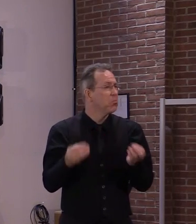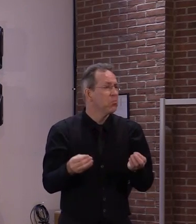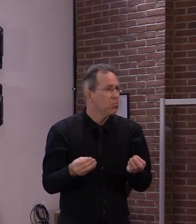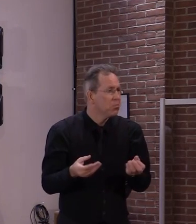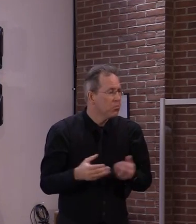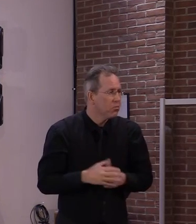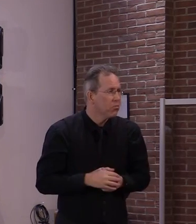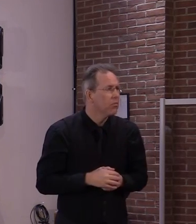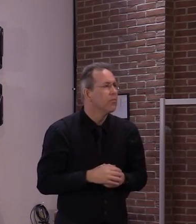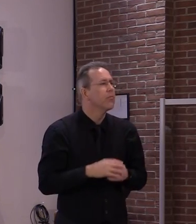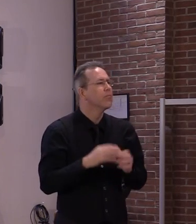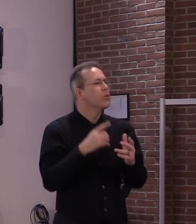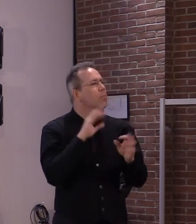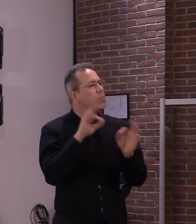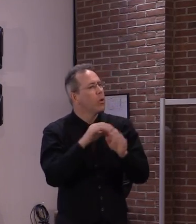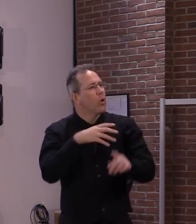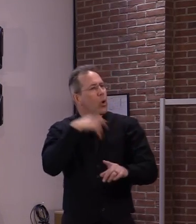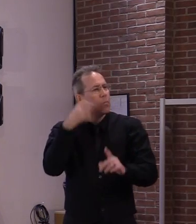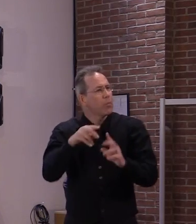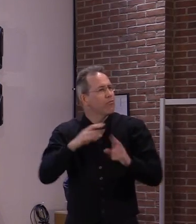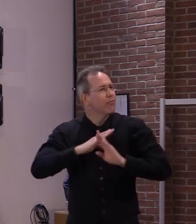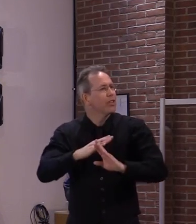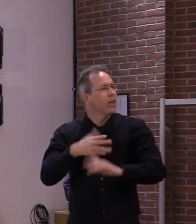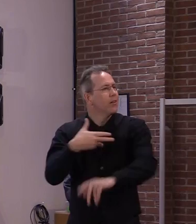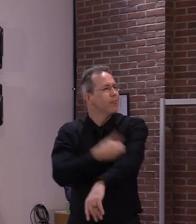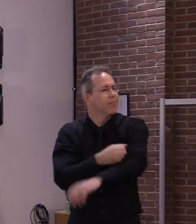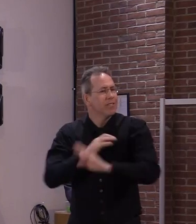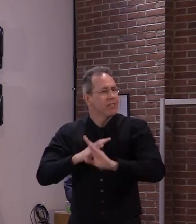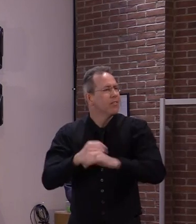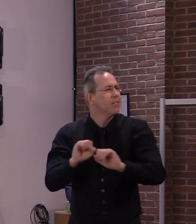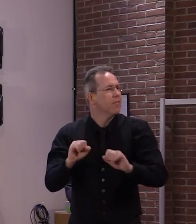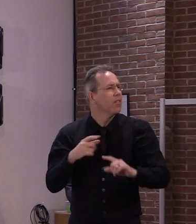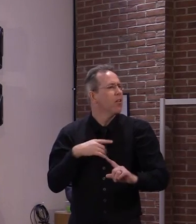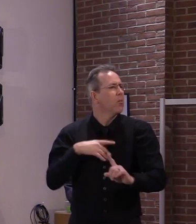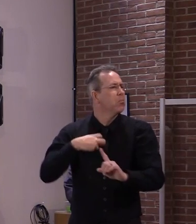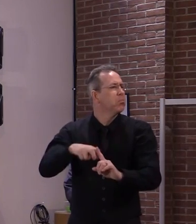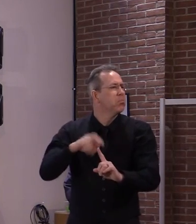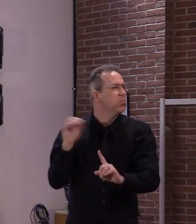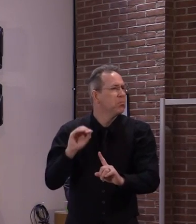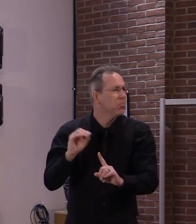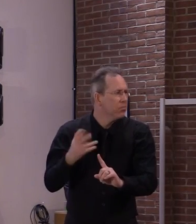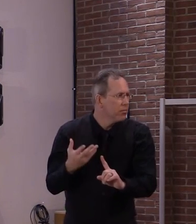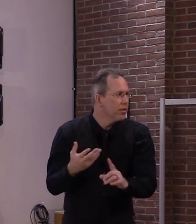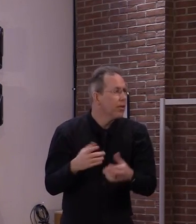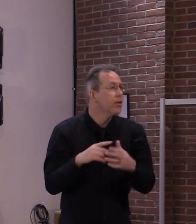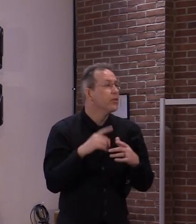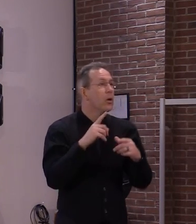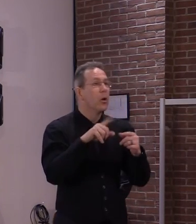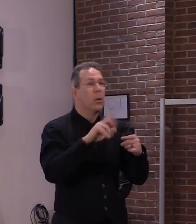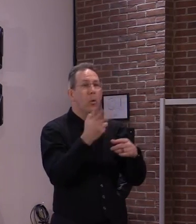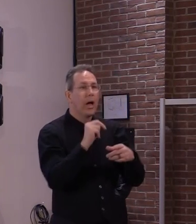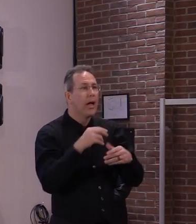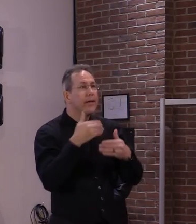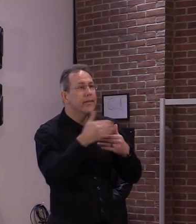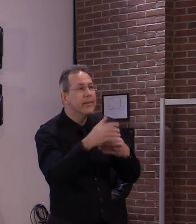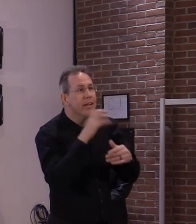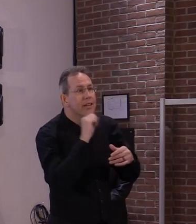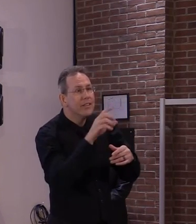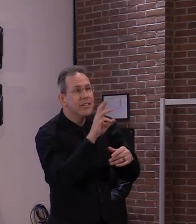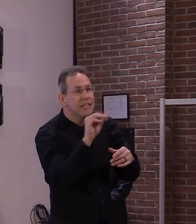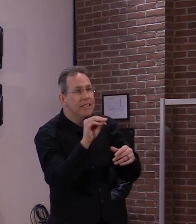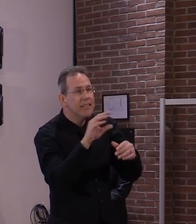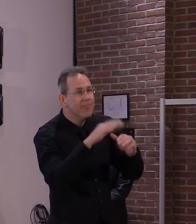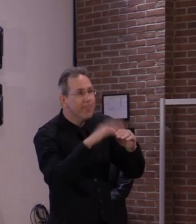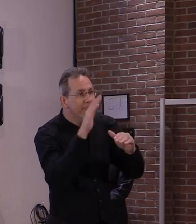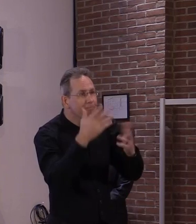have to wait until that banding, 60 and over. Don't know when that's going to be. That's the only part. It may be May. I'm